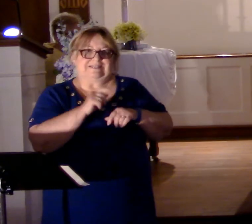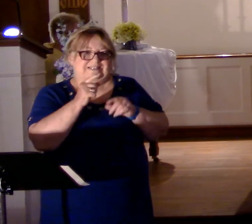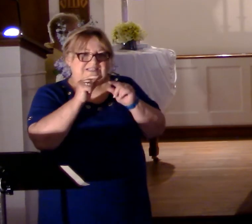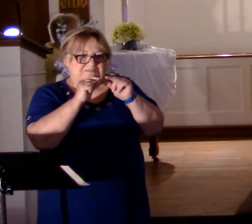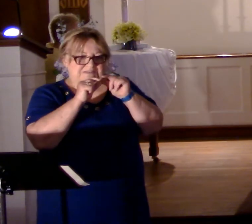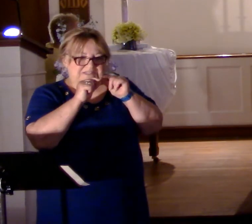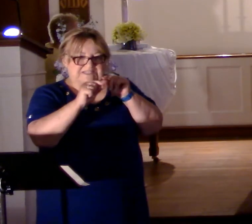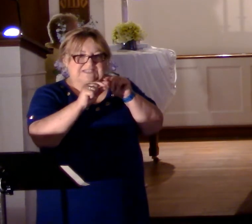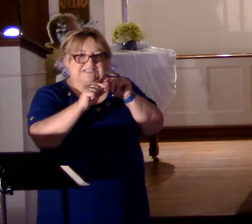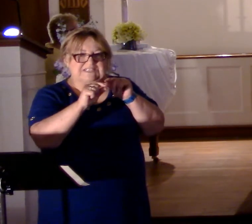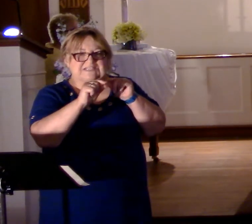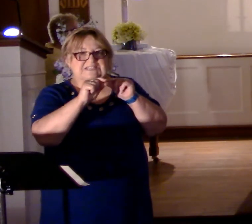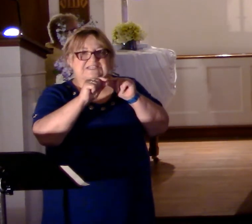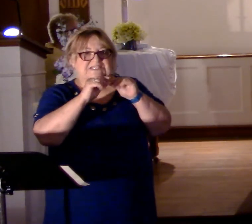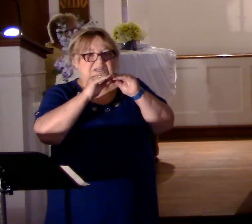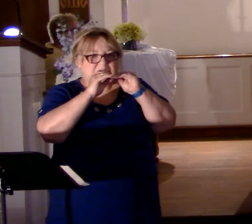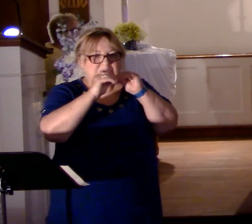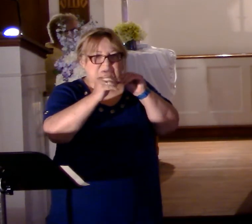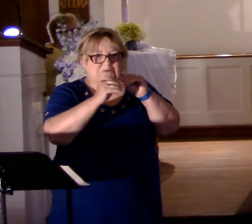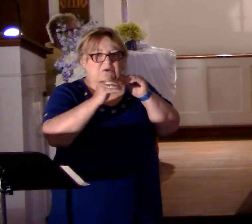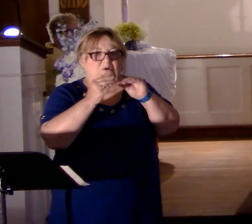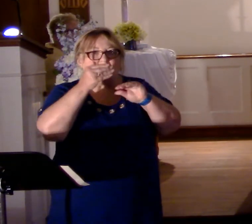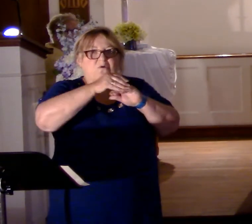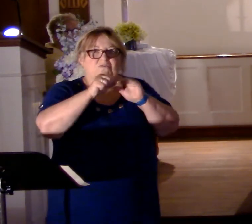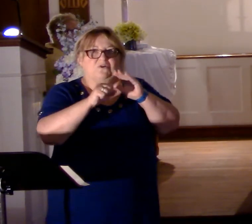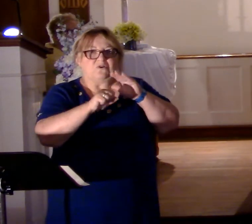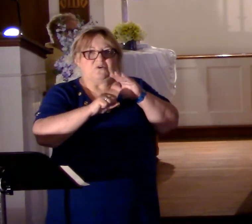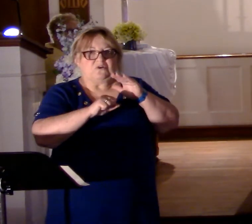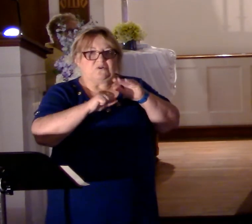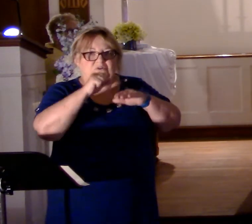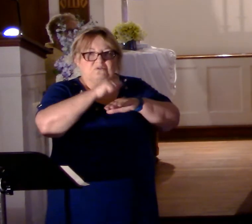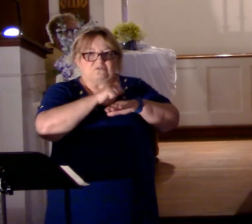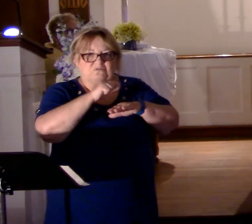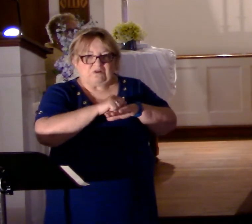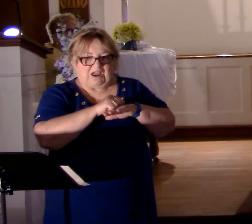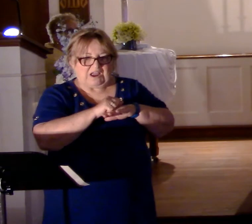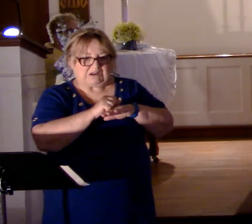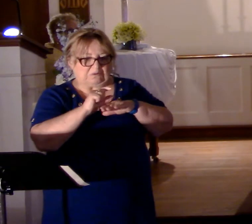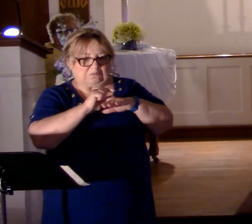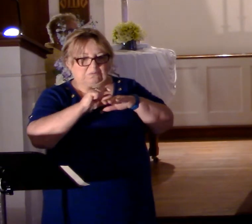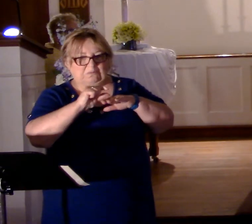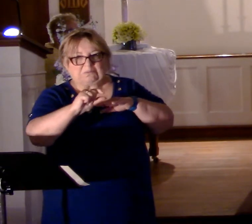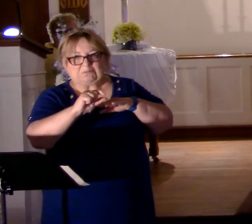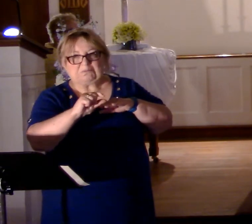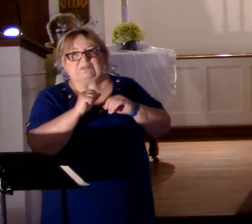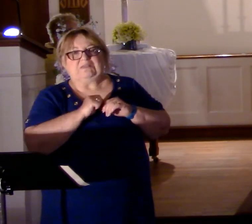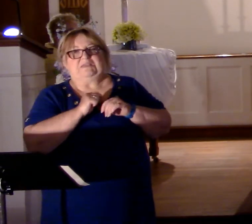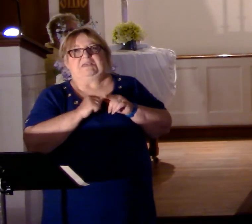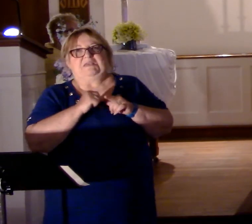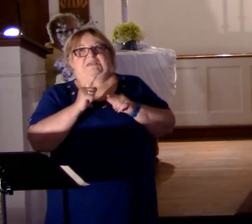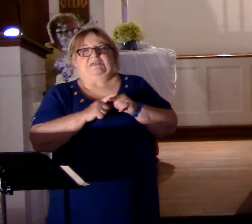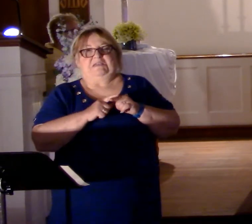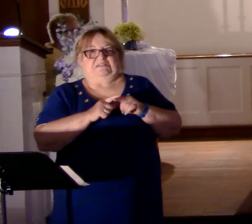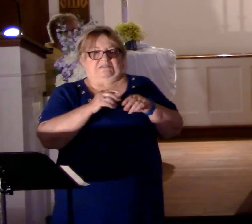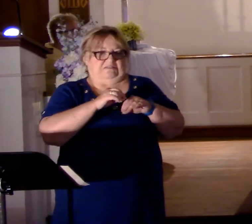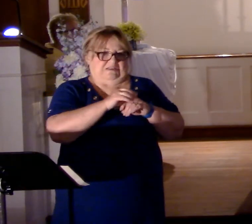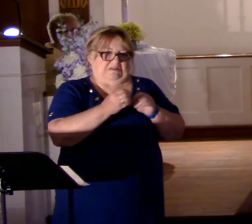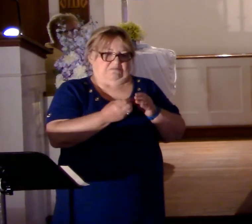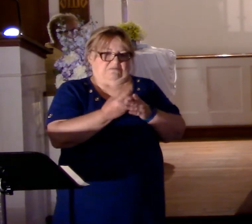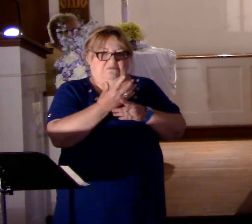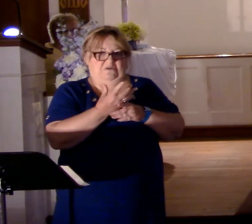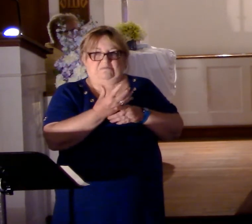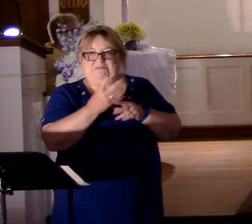thin topsoil over rock. The seed would grow quickly, but when the plant could find no more